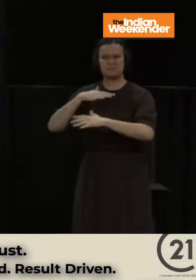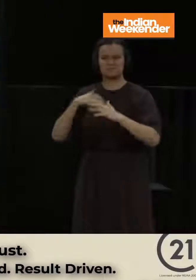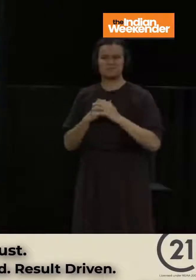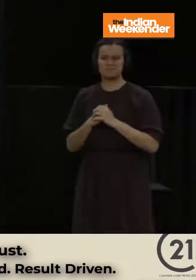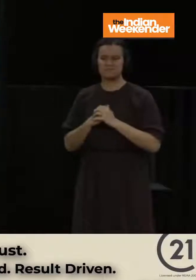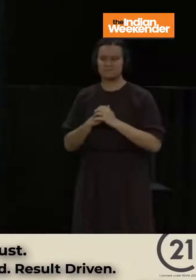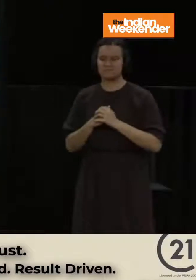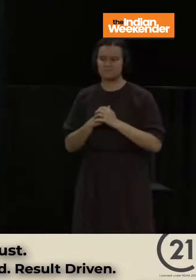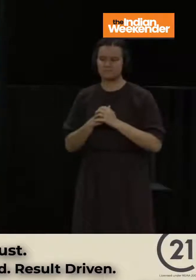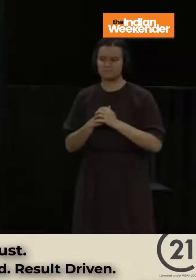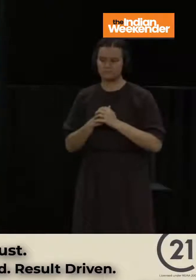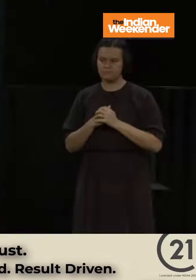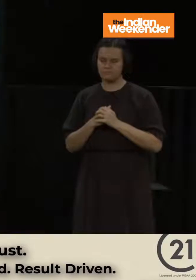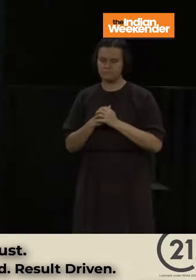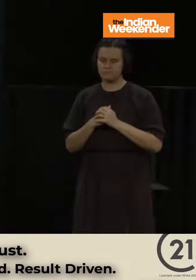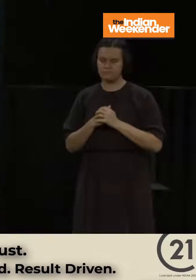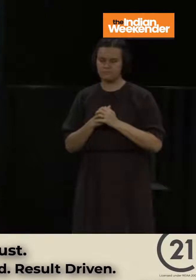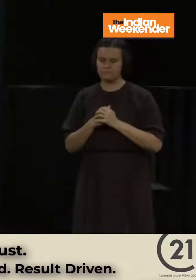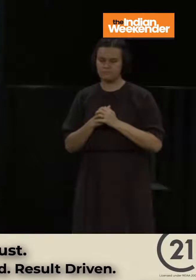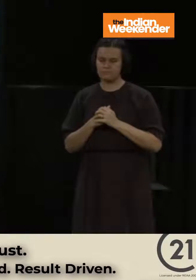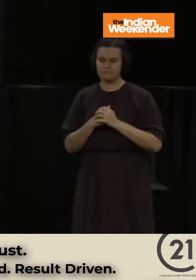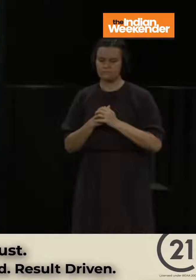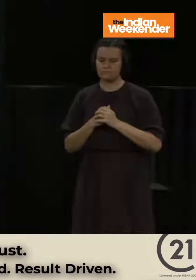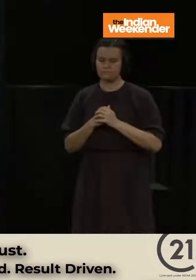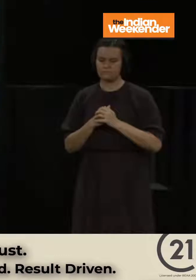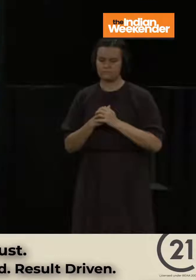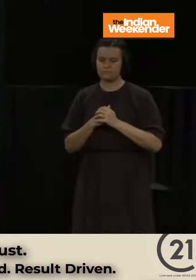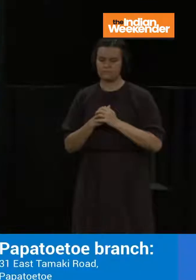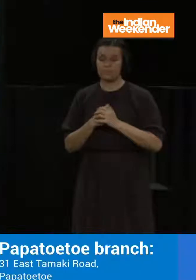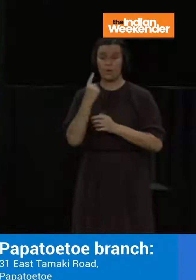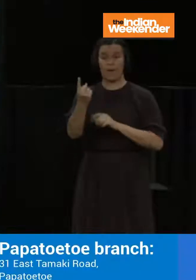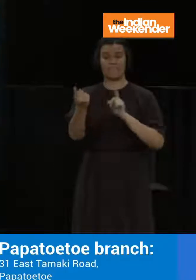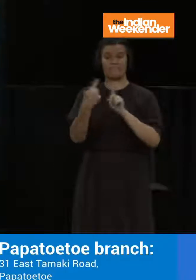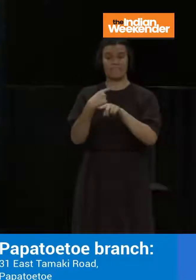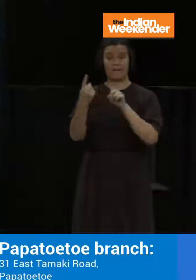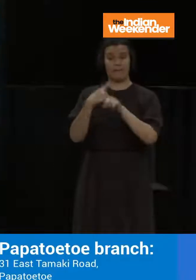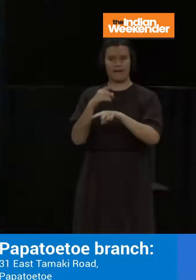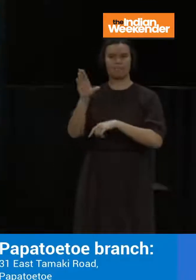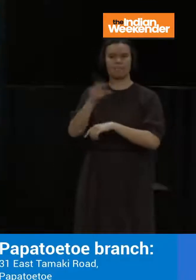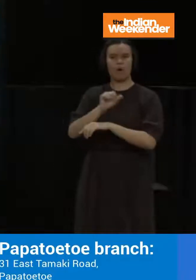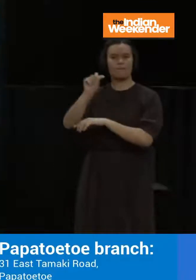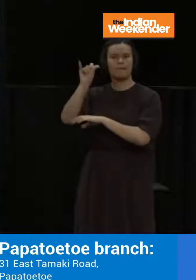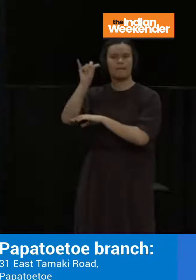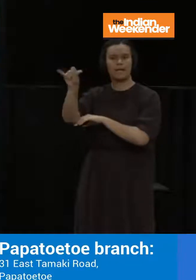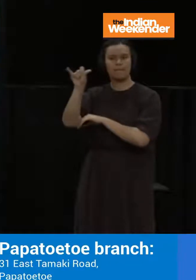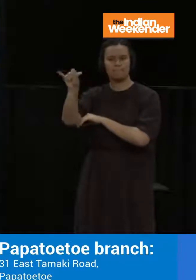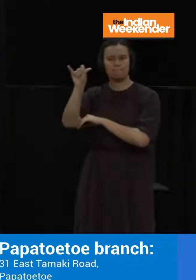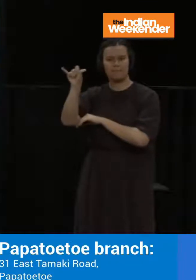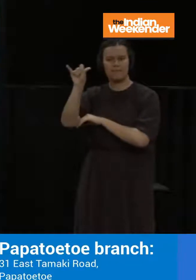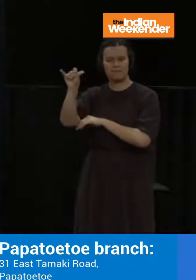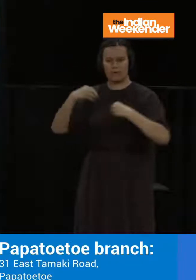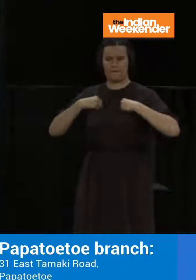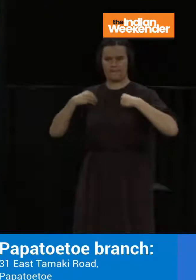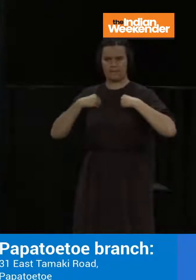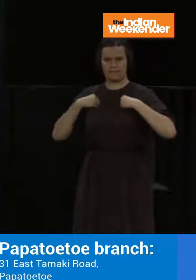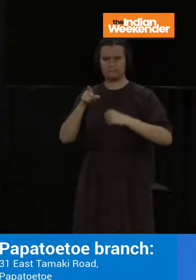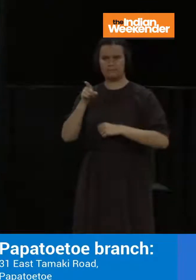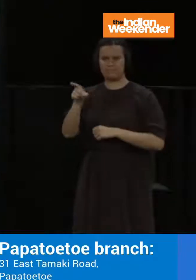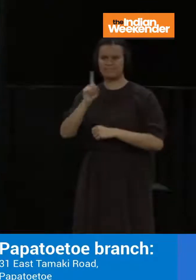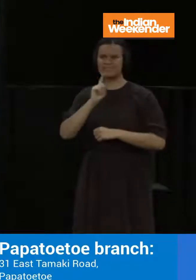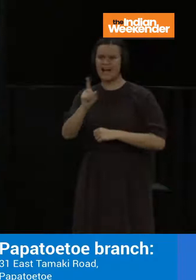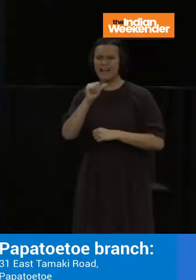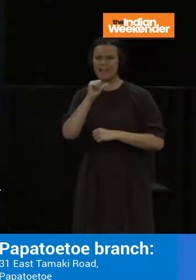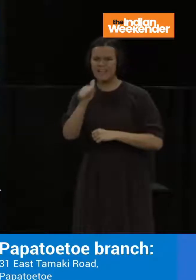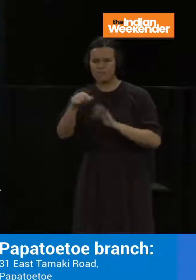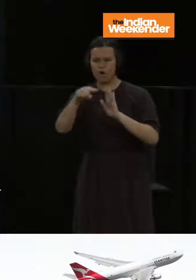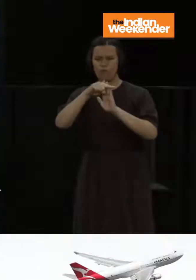sustainable. One of the clear pieces of feedback that we've had from airlines and from others is that having settings that move around